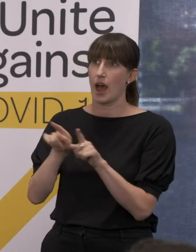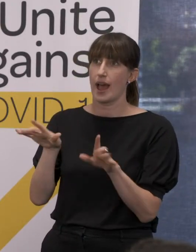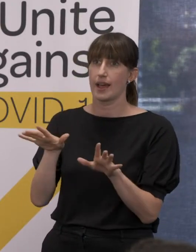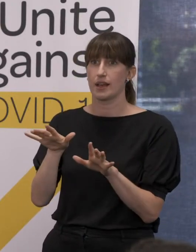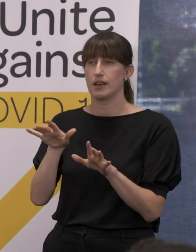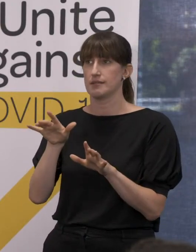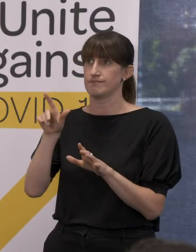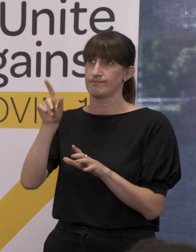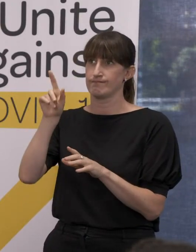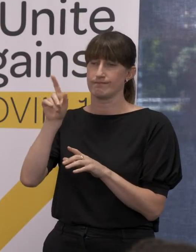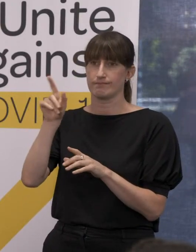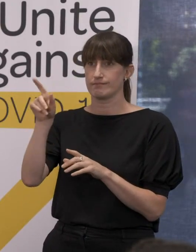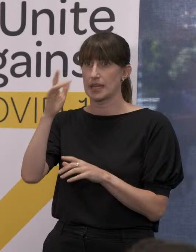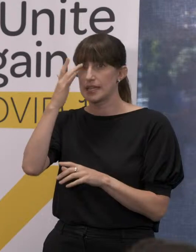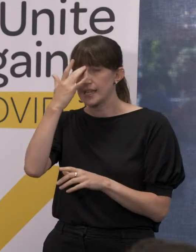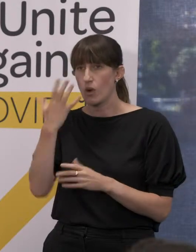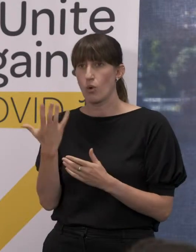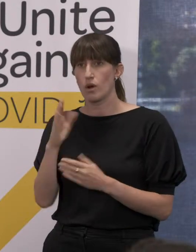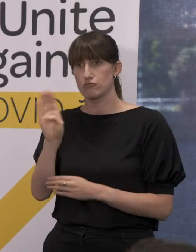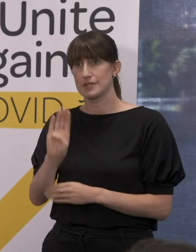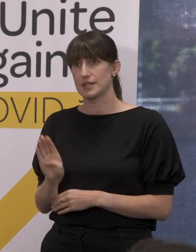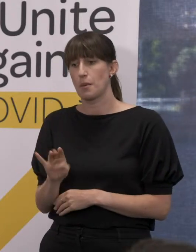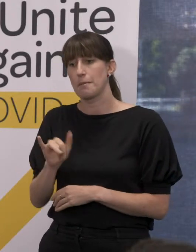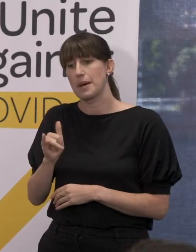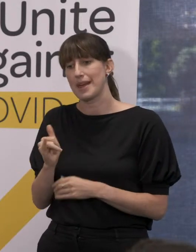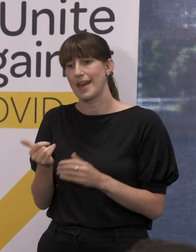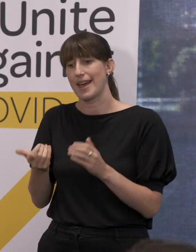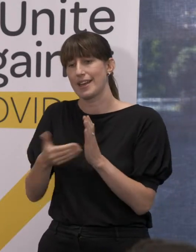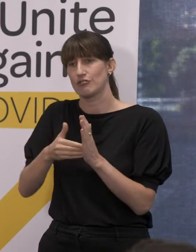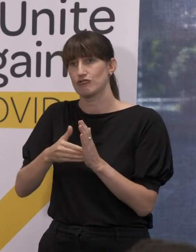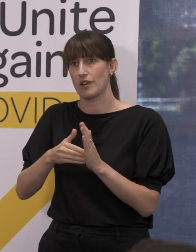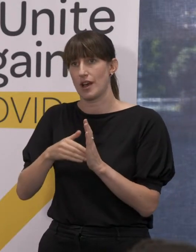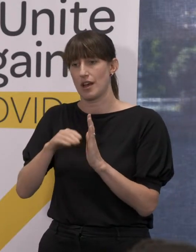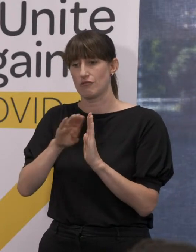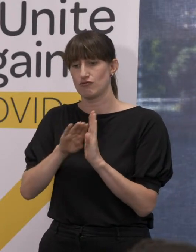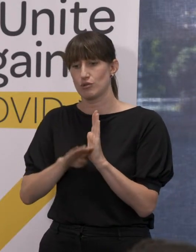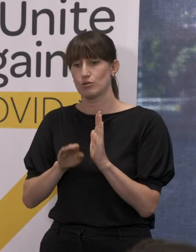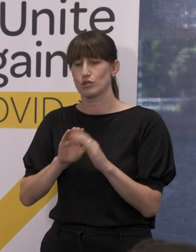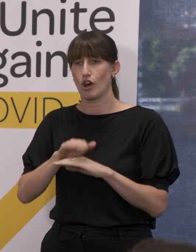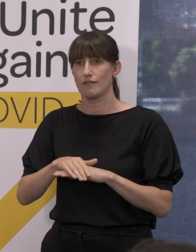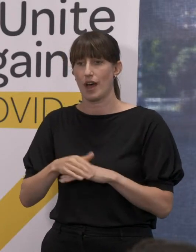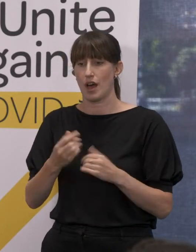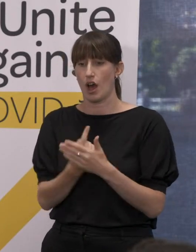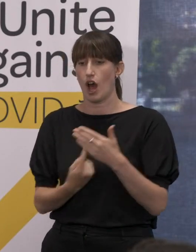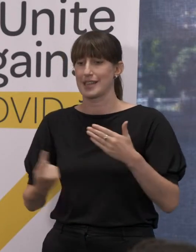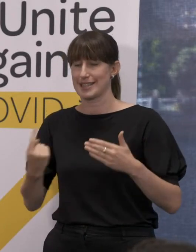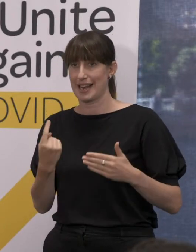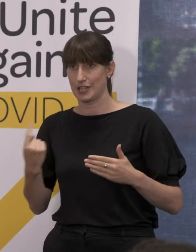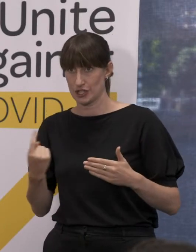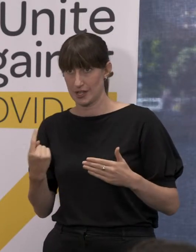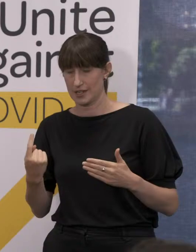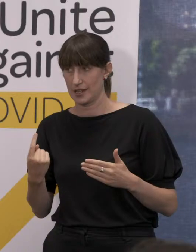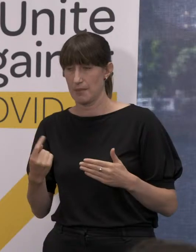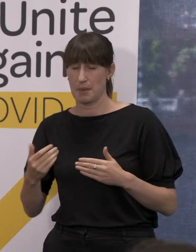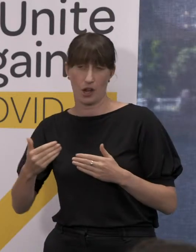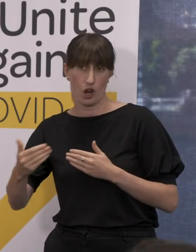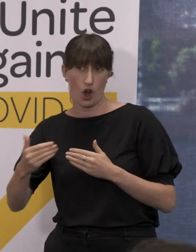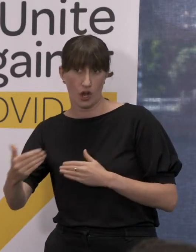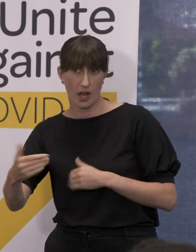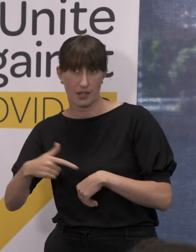additional requirements on isolation while awaiting test results, so that could be a longer period, and there could be